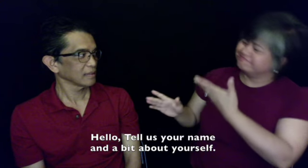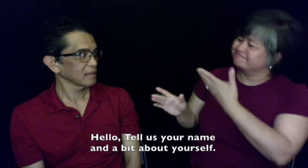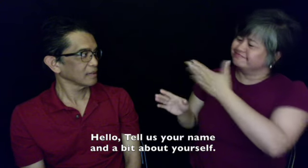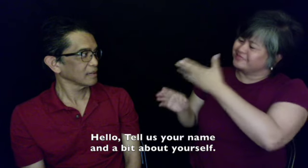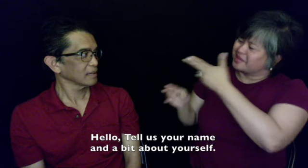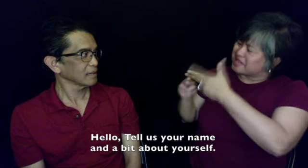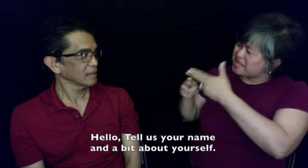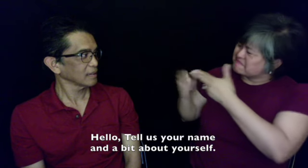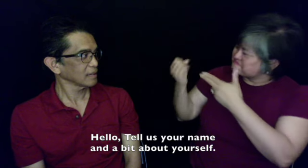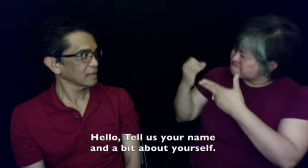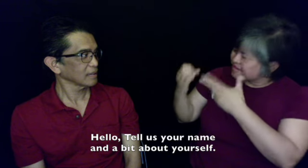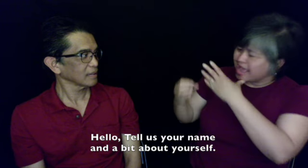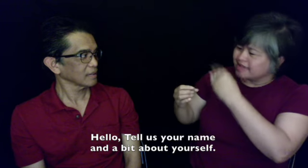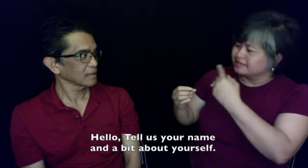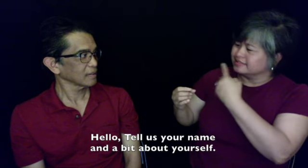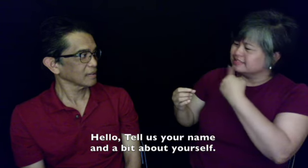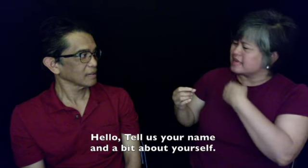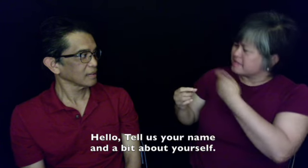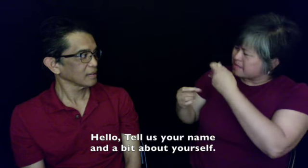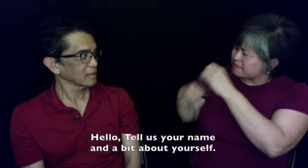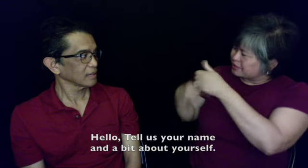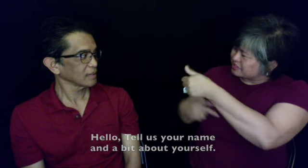Hello, tell us your name and a bit about yourself.